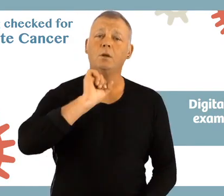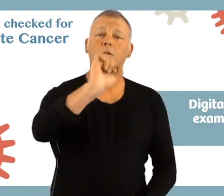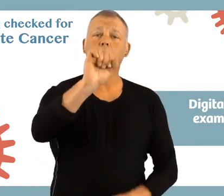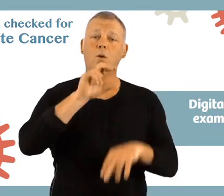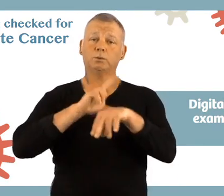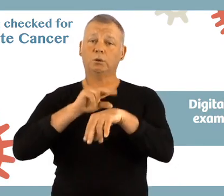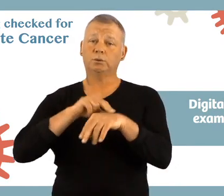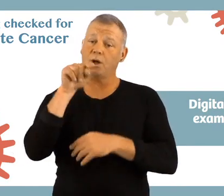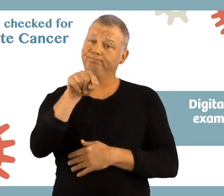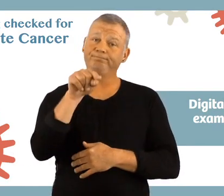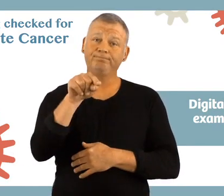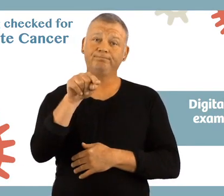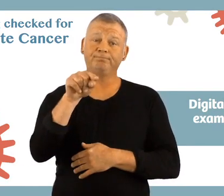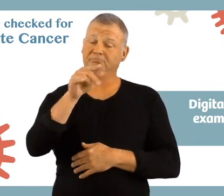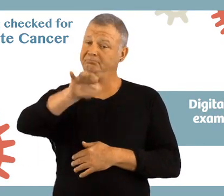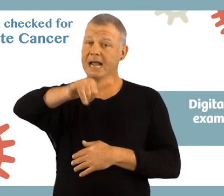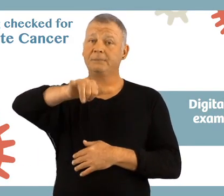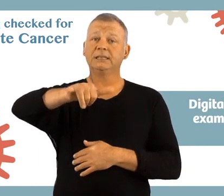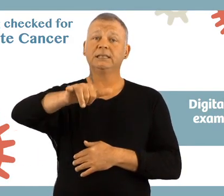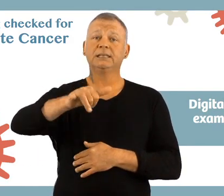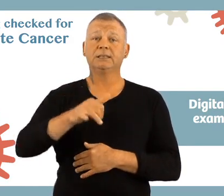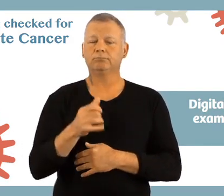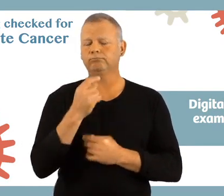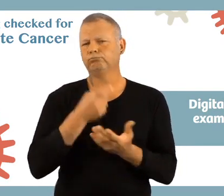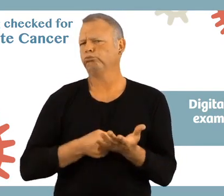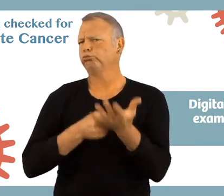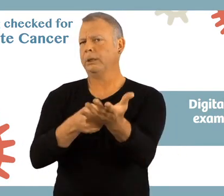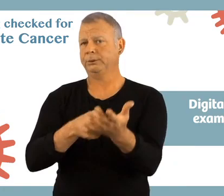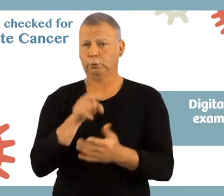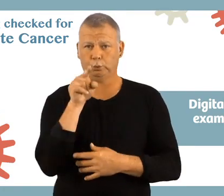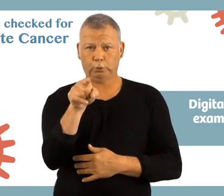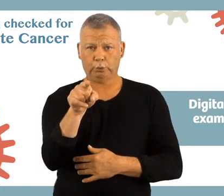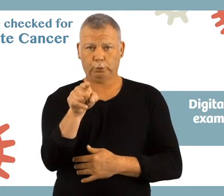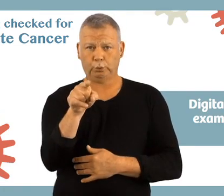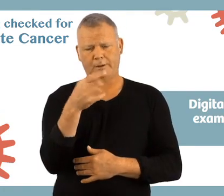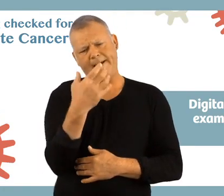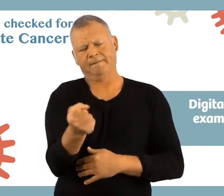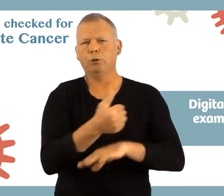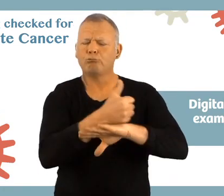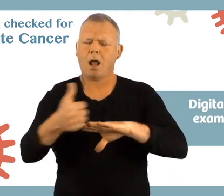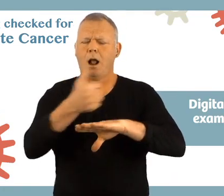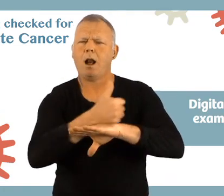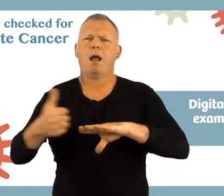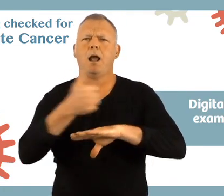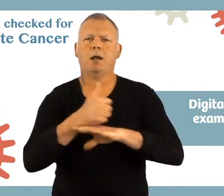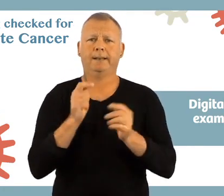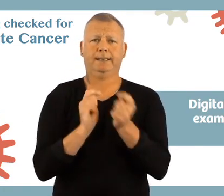Depending on your age and your PSA level, your doctor may recommend regular screening or further